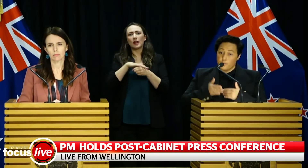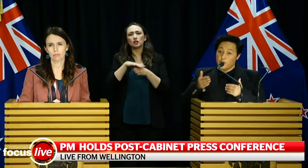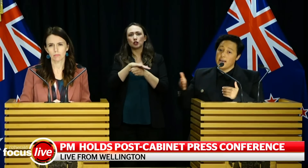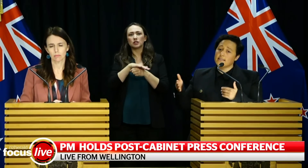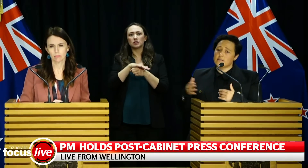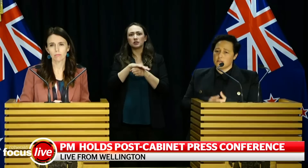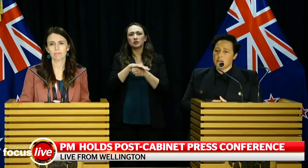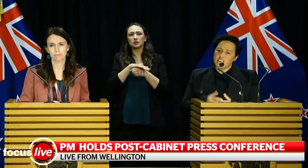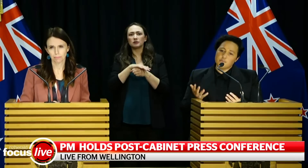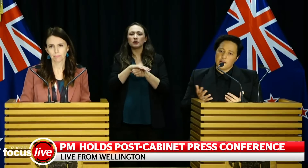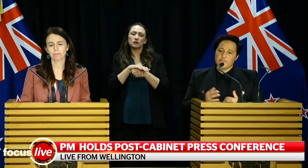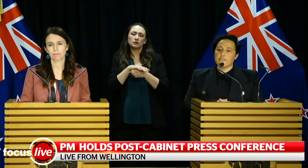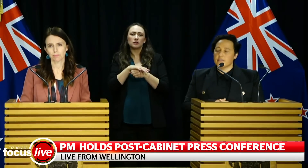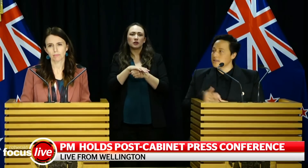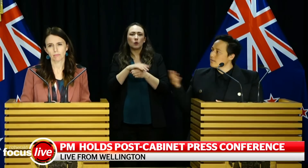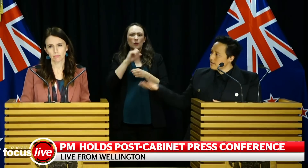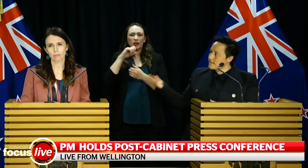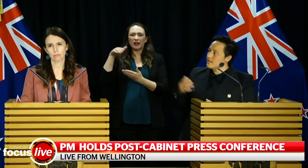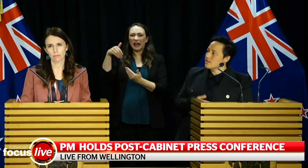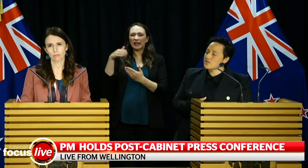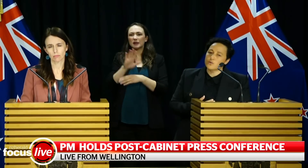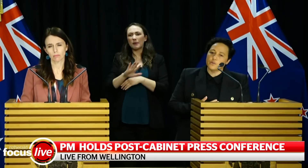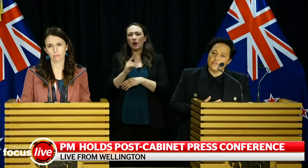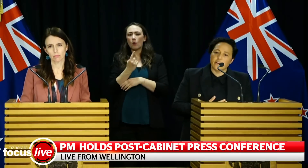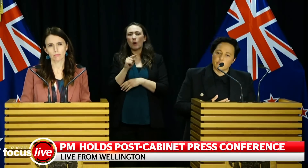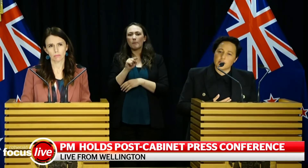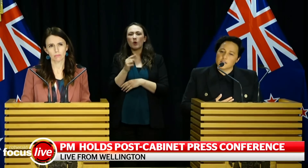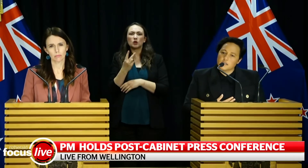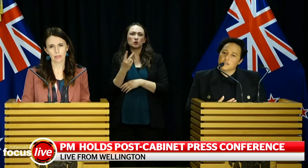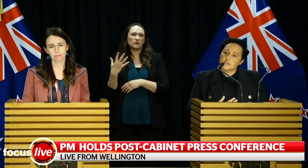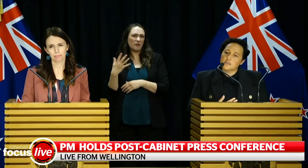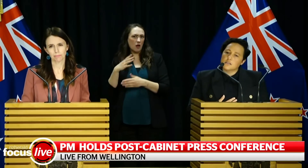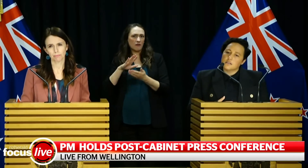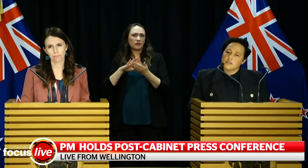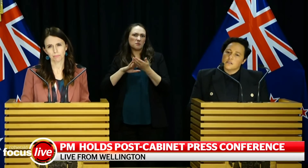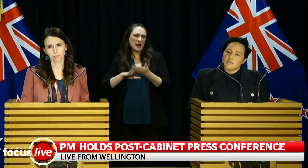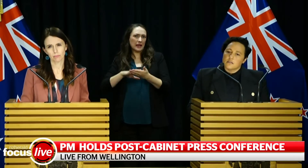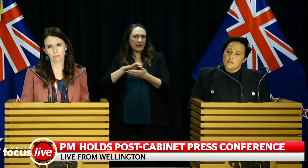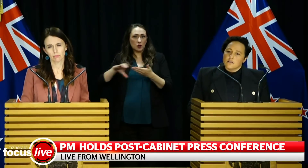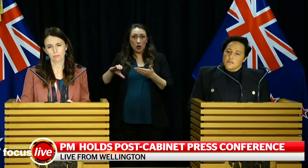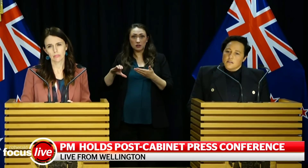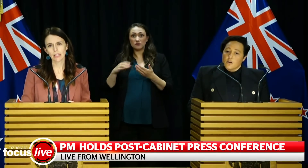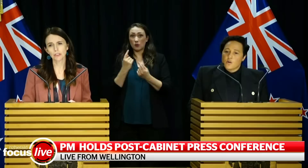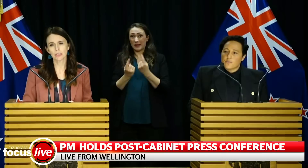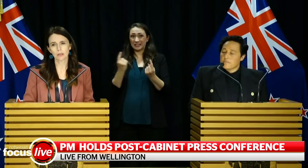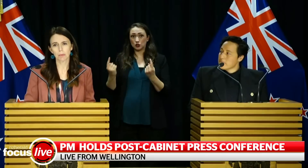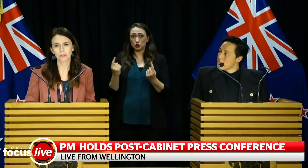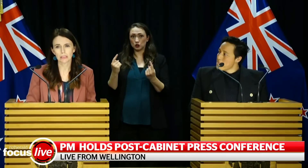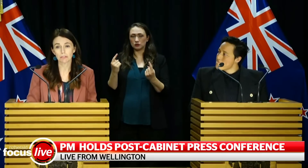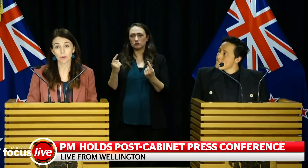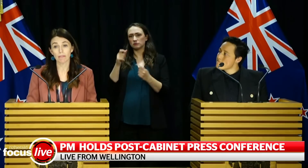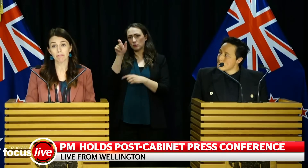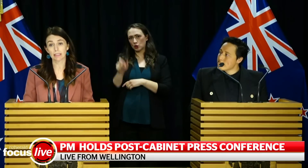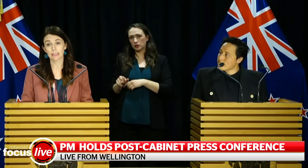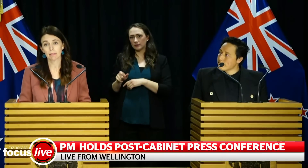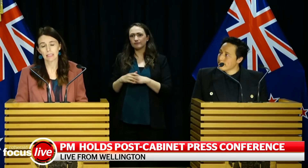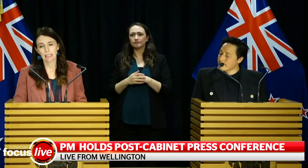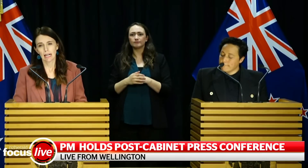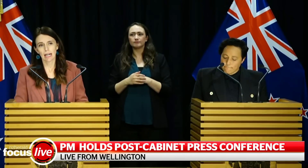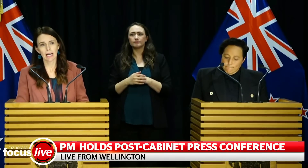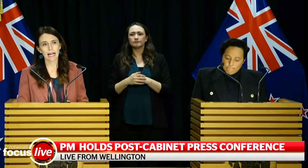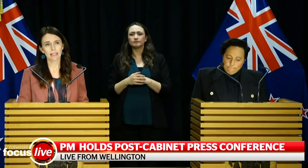as well, per case. And there's about 50 plus the additional 25 million. So what do you plan on doing with all this extra money? That goes into the Proceeds of Crime